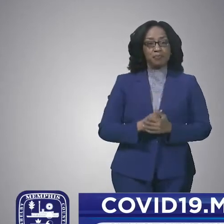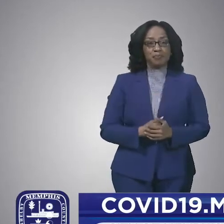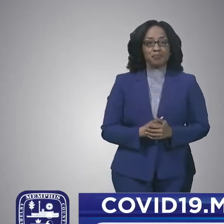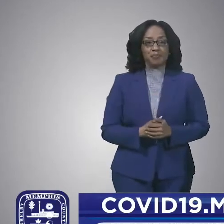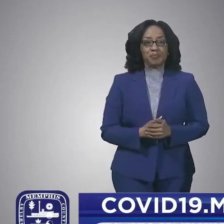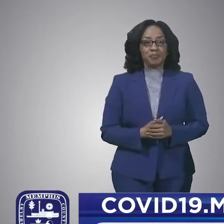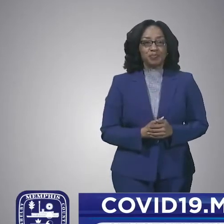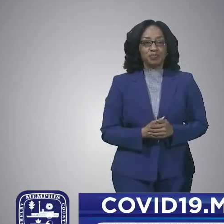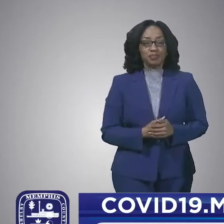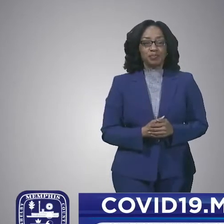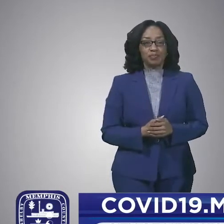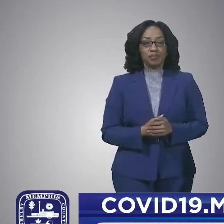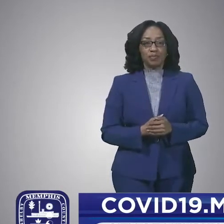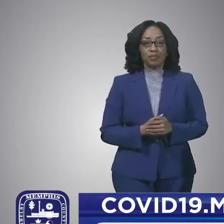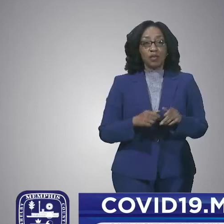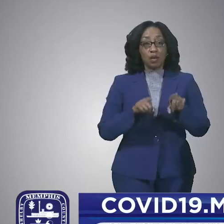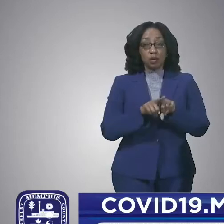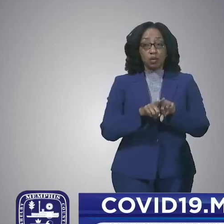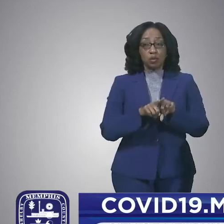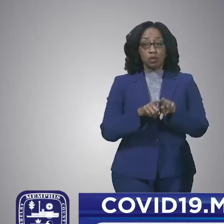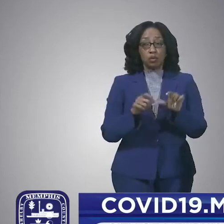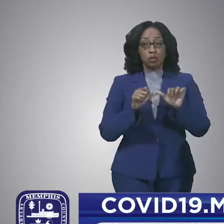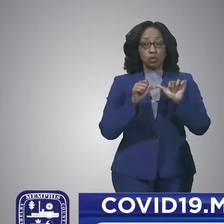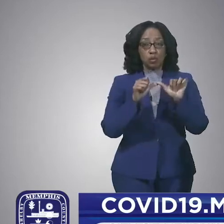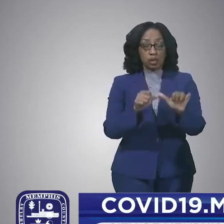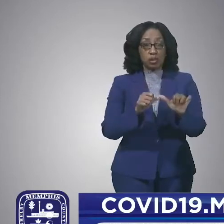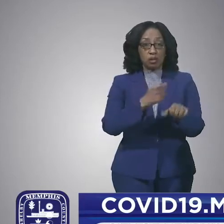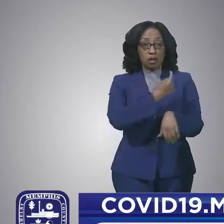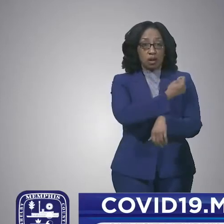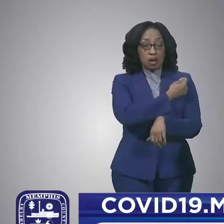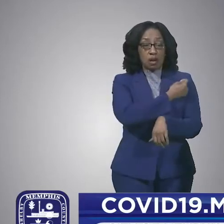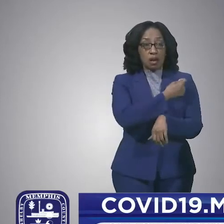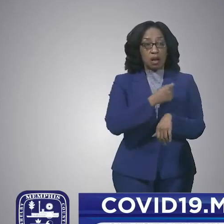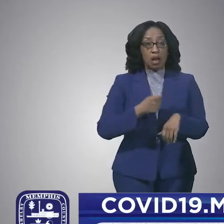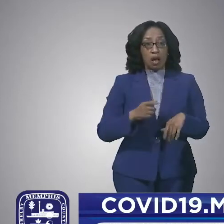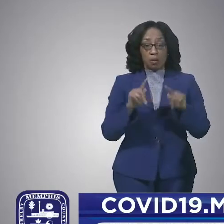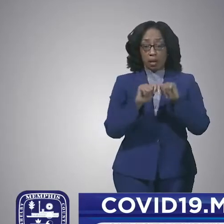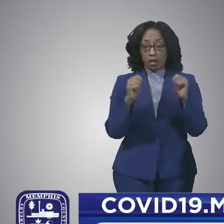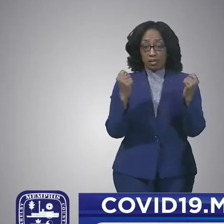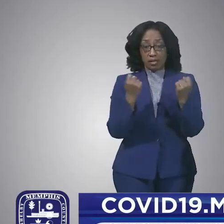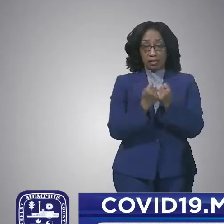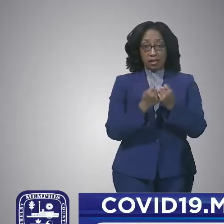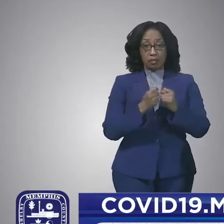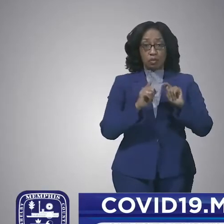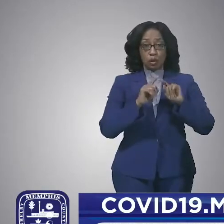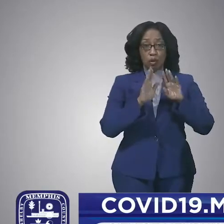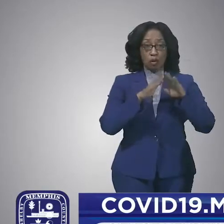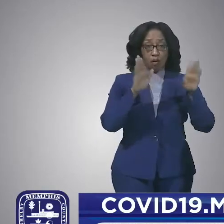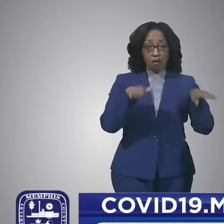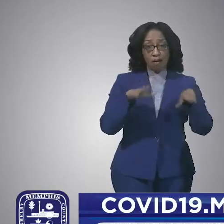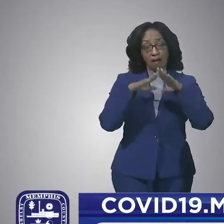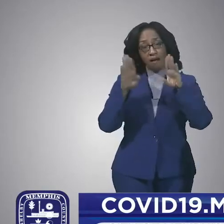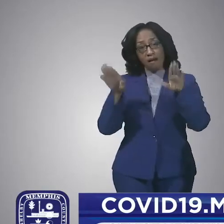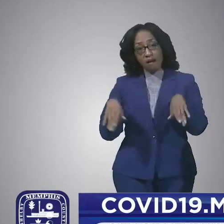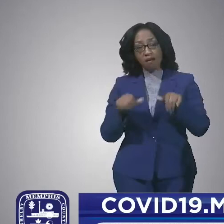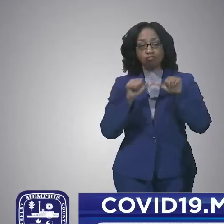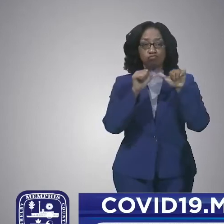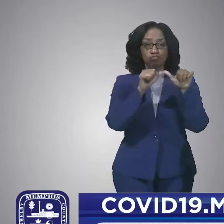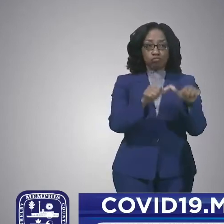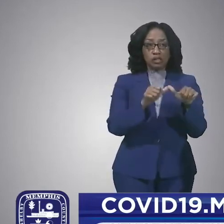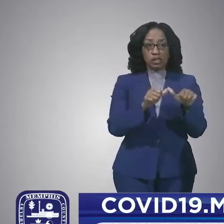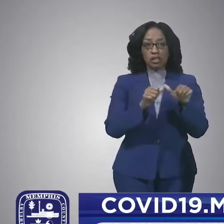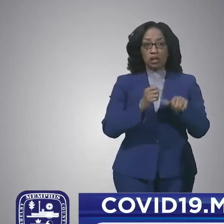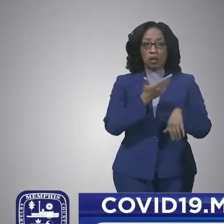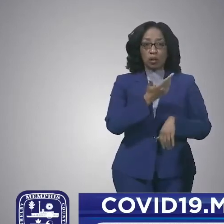As we continue our vaccine efforts, our door-to-door team continues their work. There are 38 people in the community each and